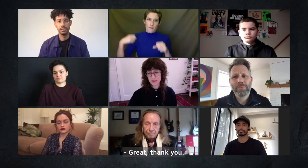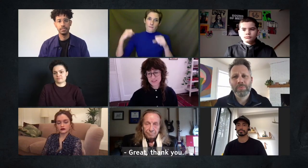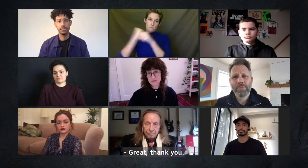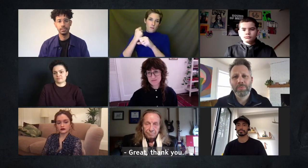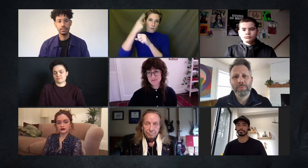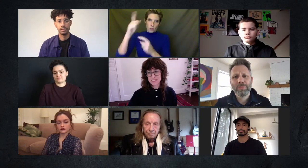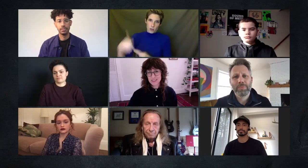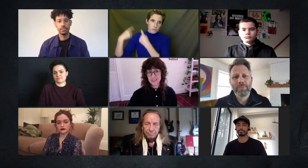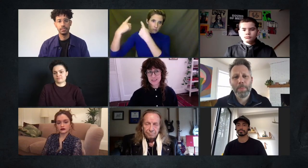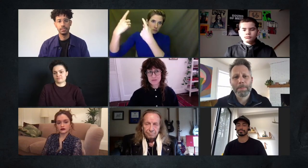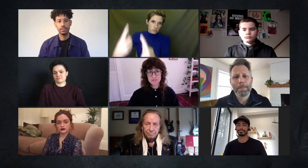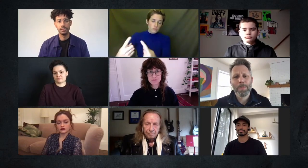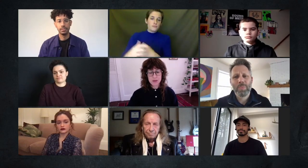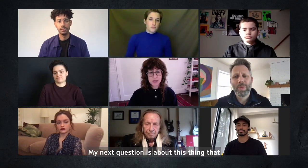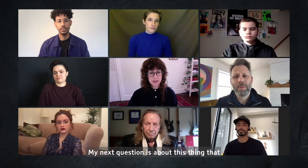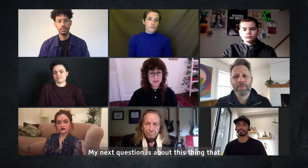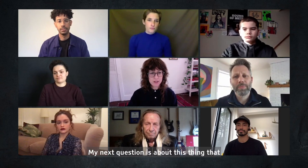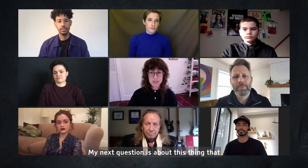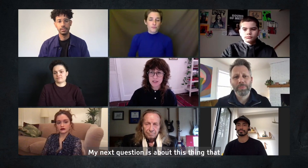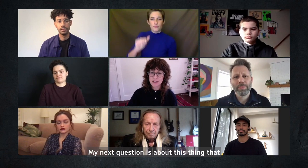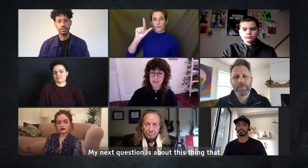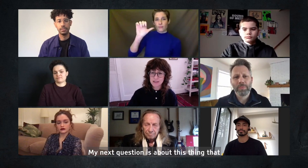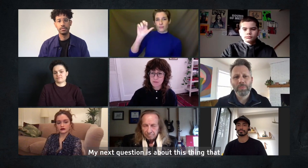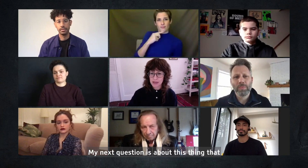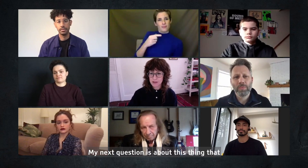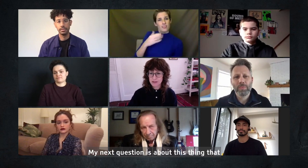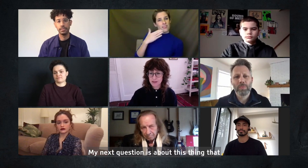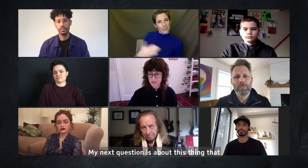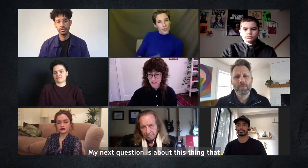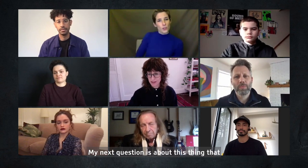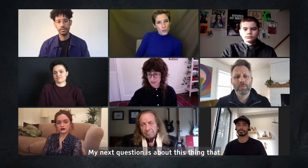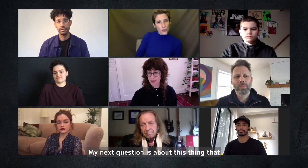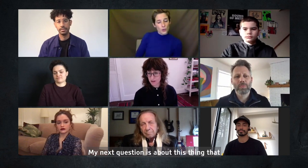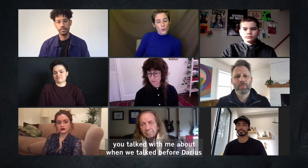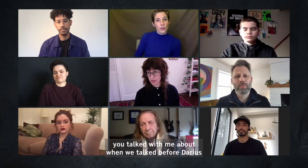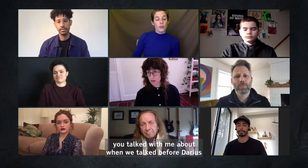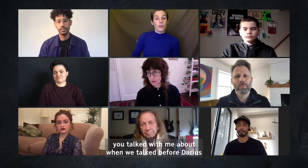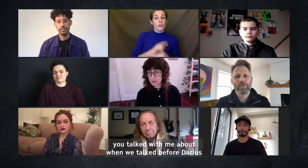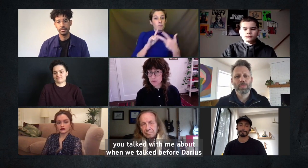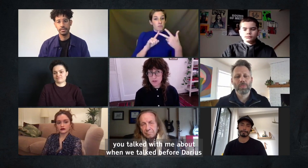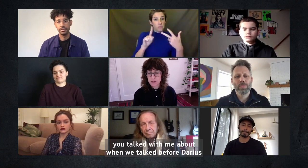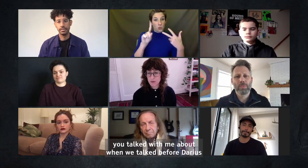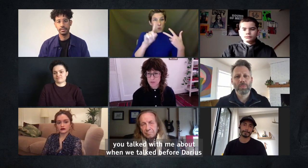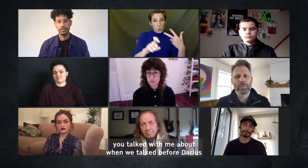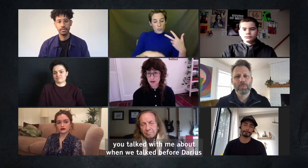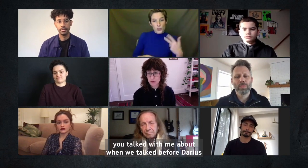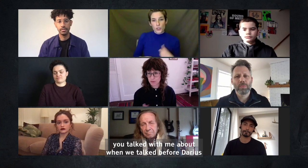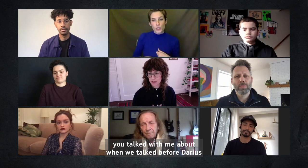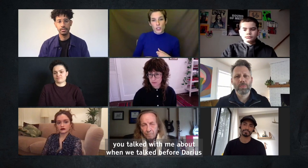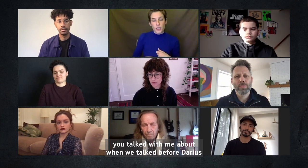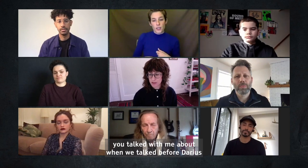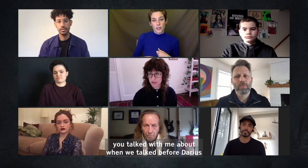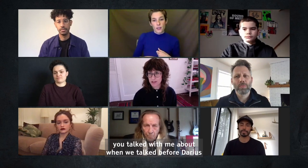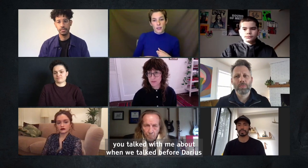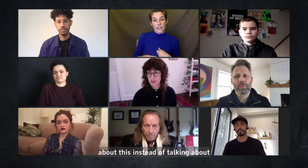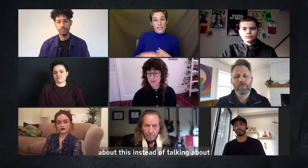Great, thank you. My next question is about this thing that you talked with me about when we